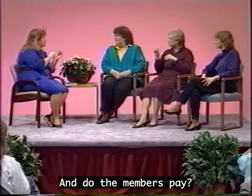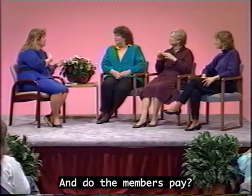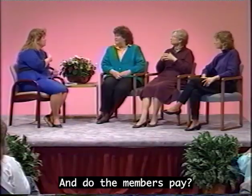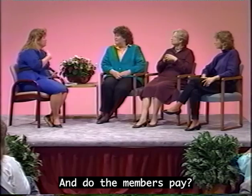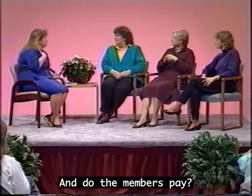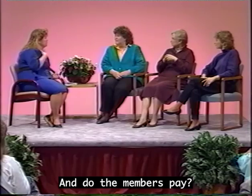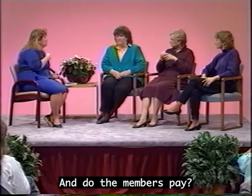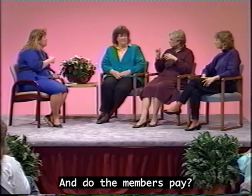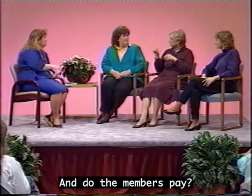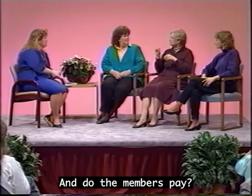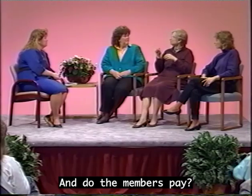members pay?